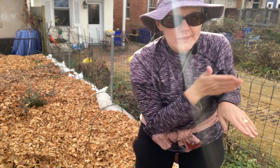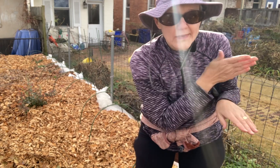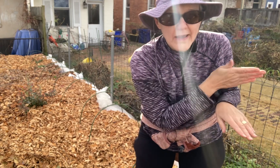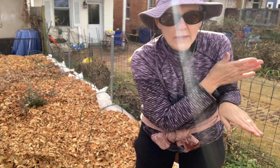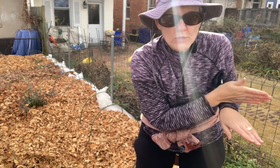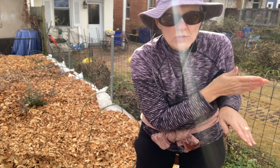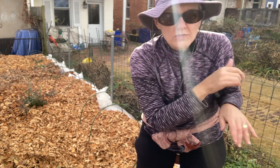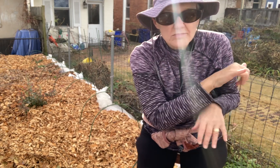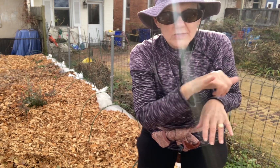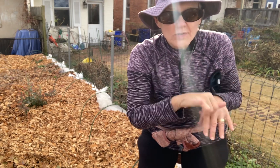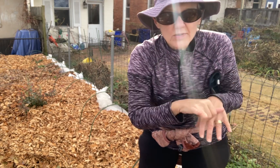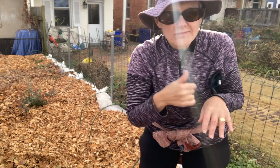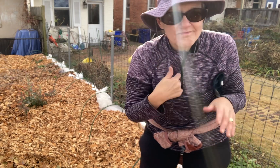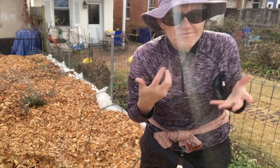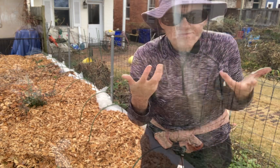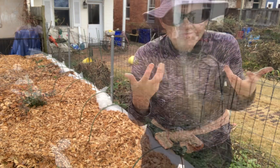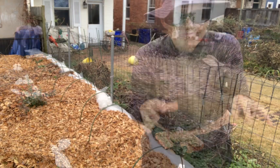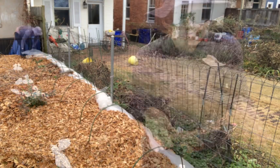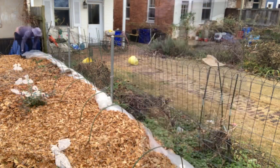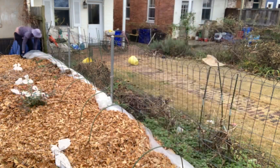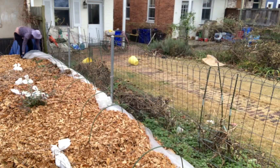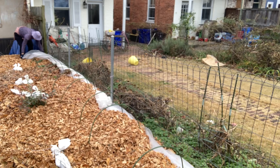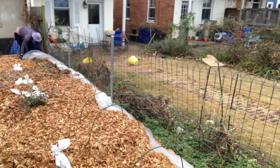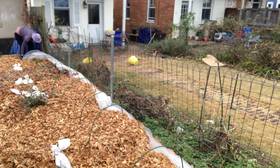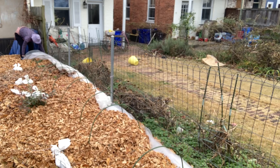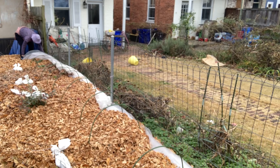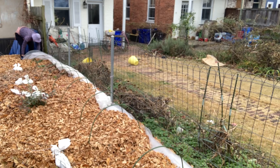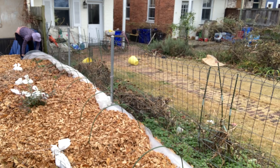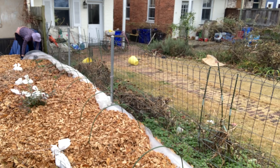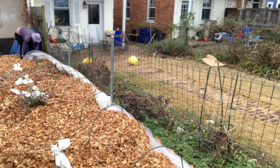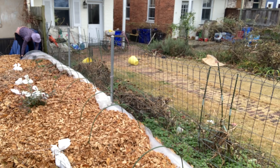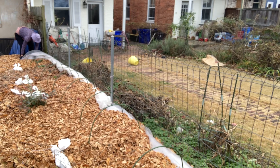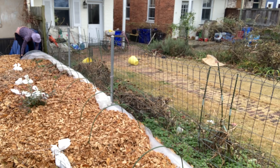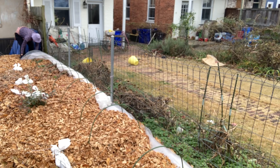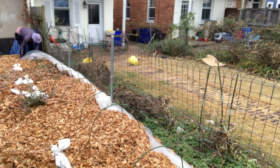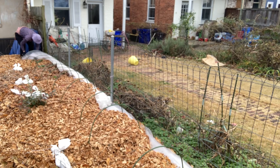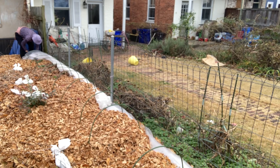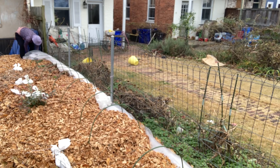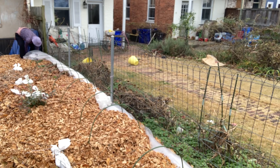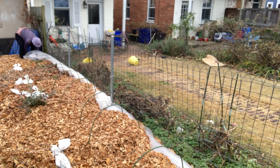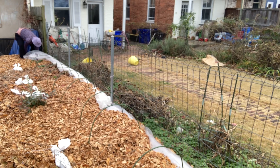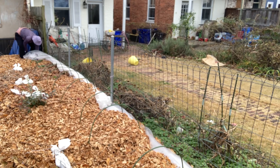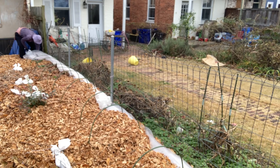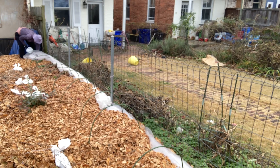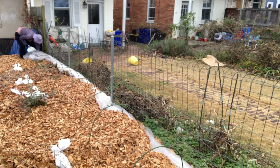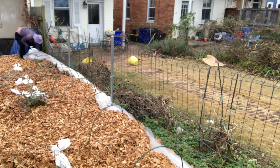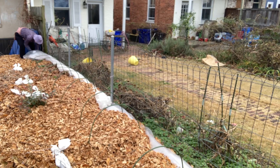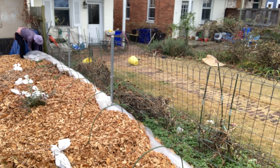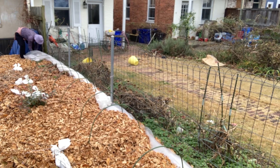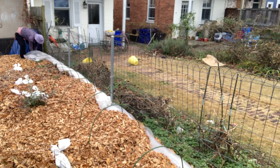We're going to go ahead and cover this tunnel with netting so the leaves don't blow into the neighbor's yard.